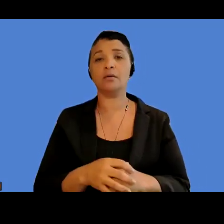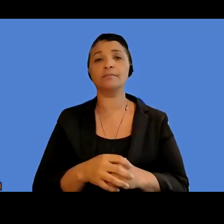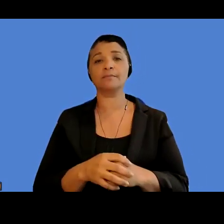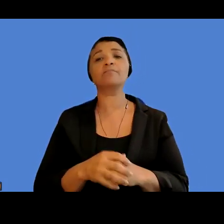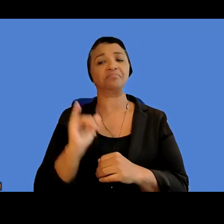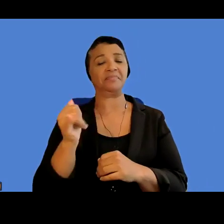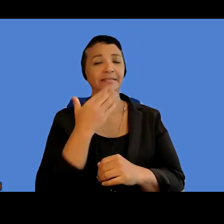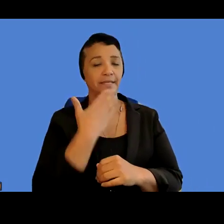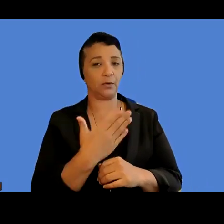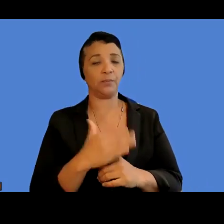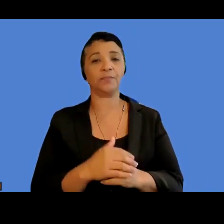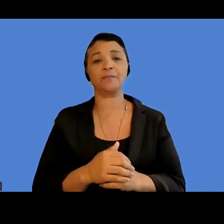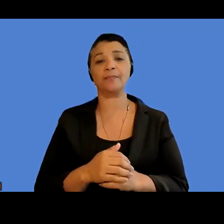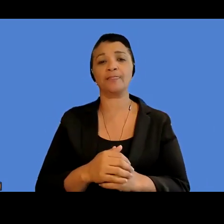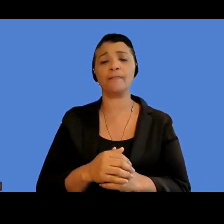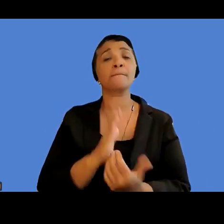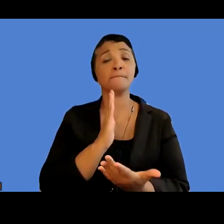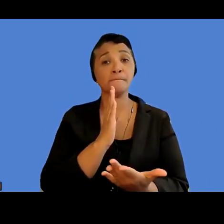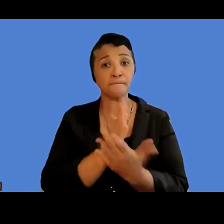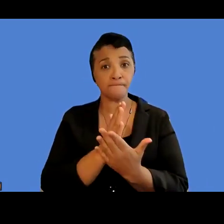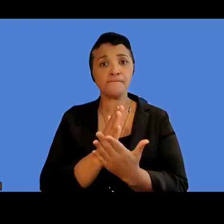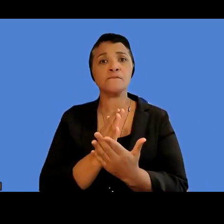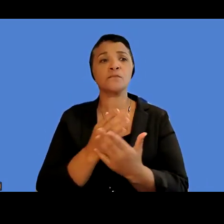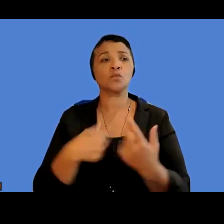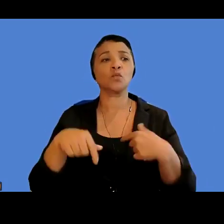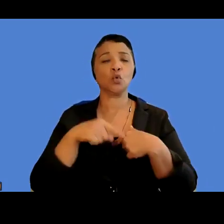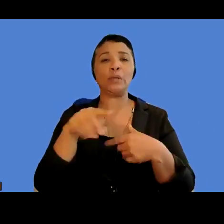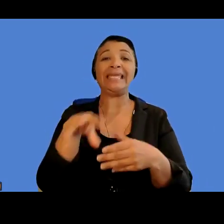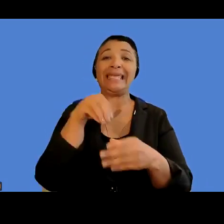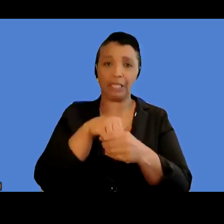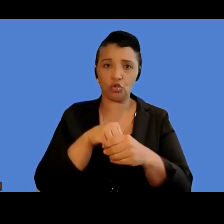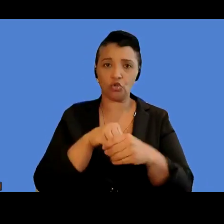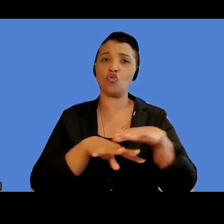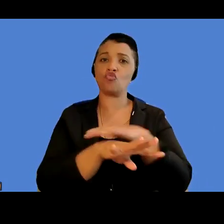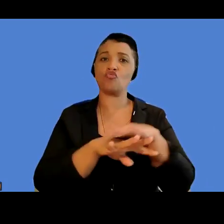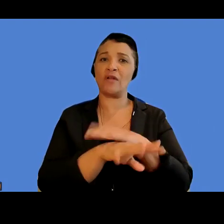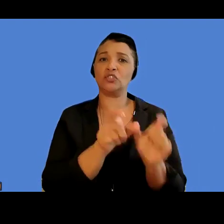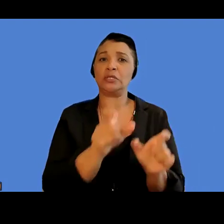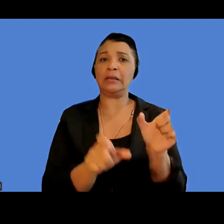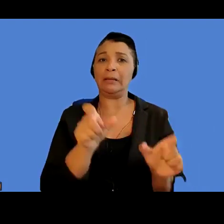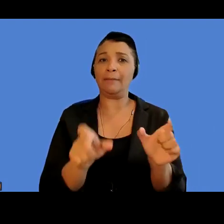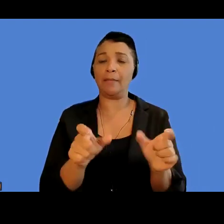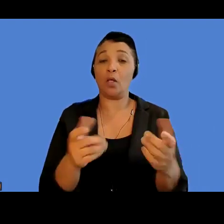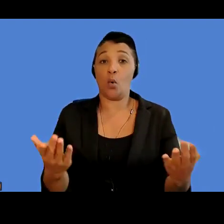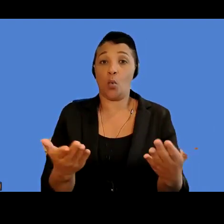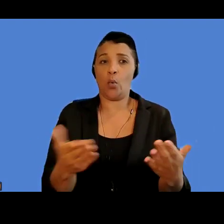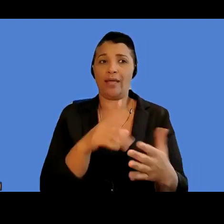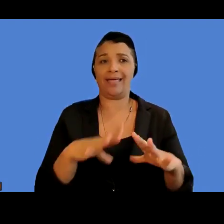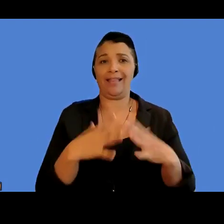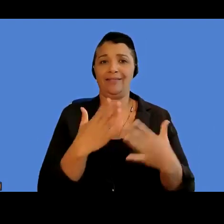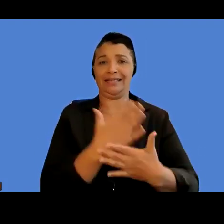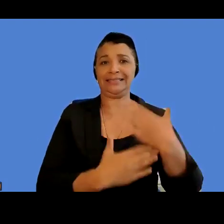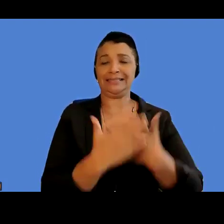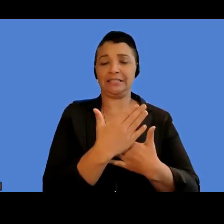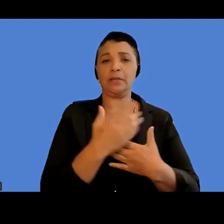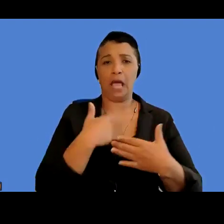indeed, we are also including refugee people with disabilities in our